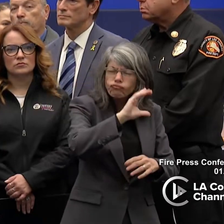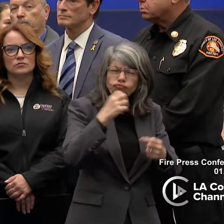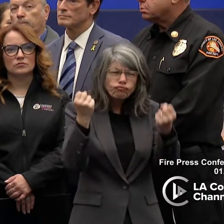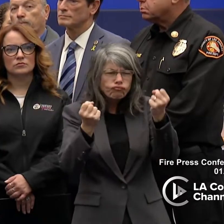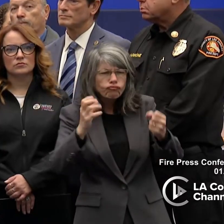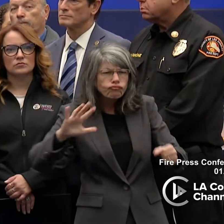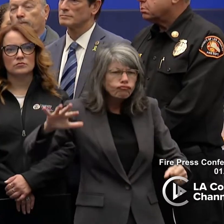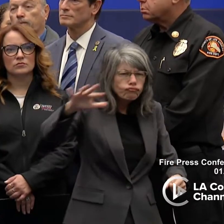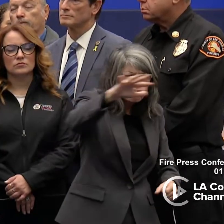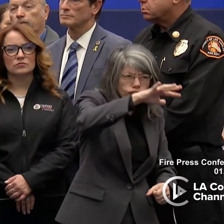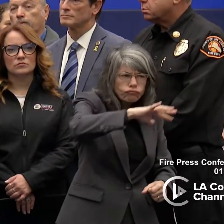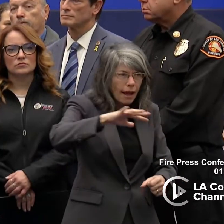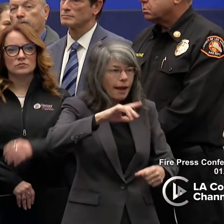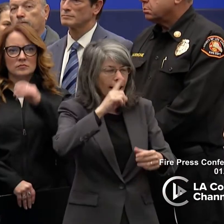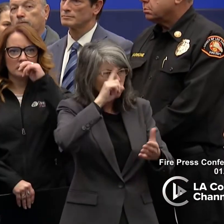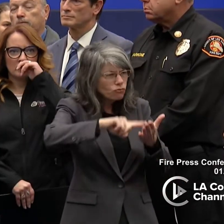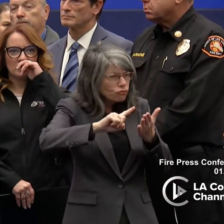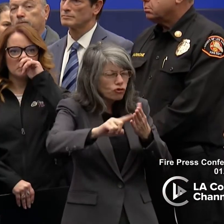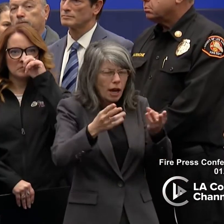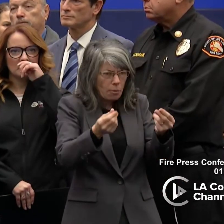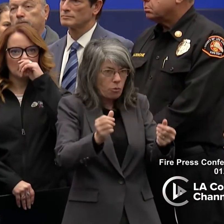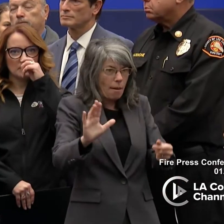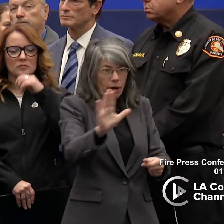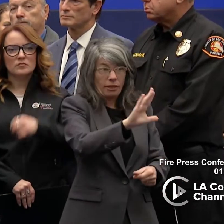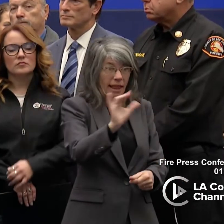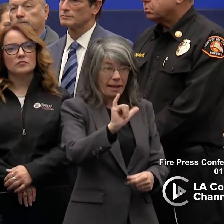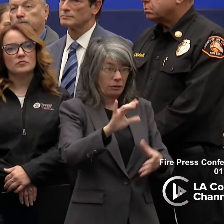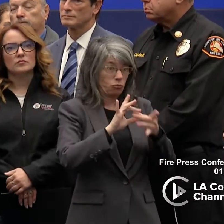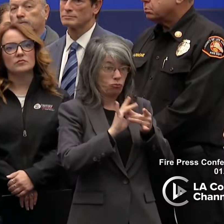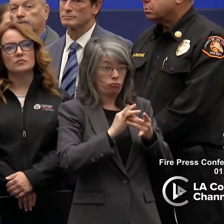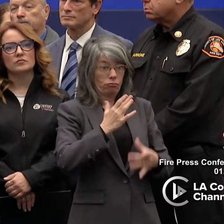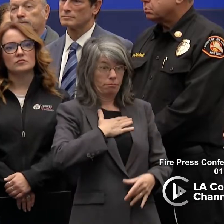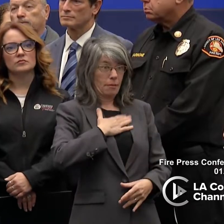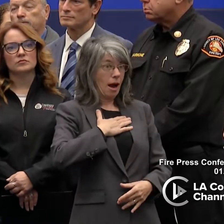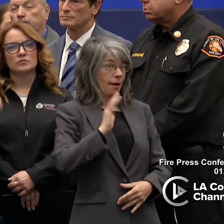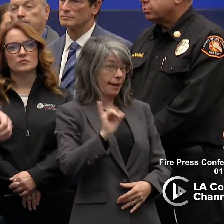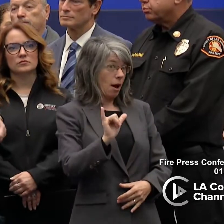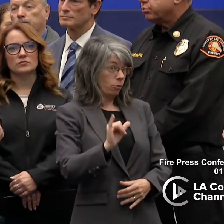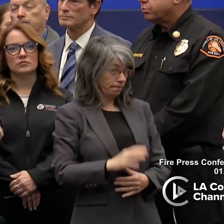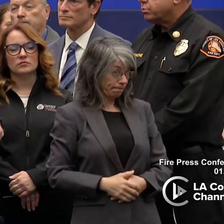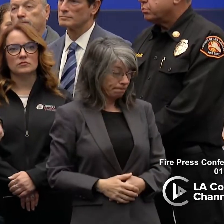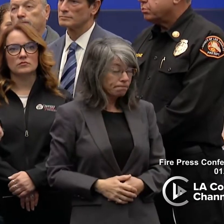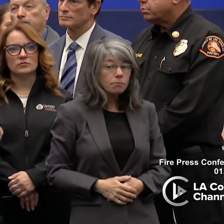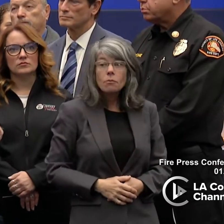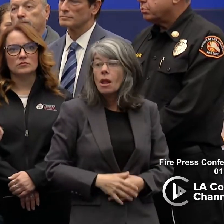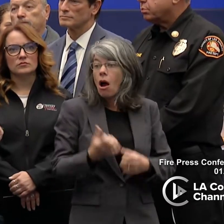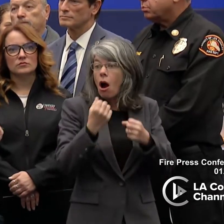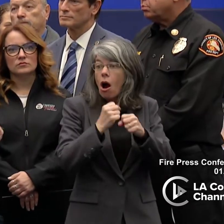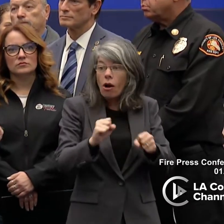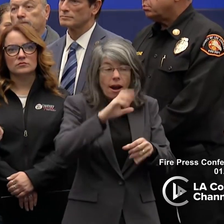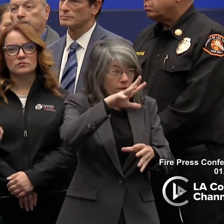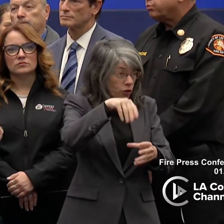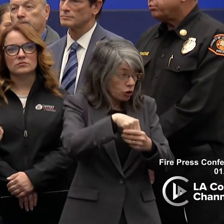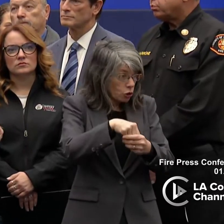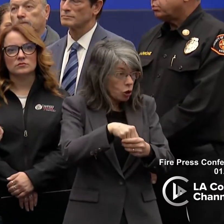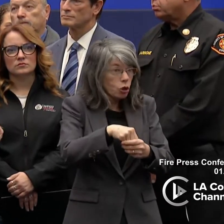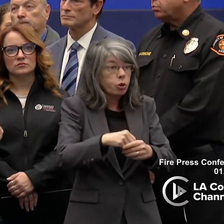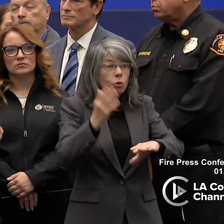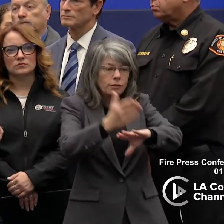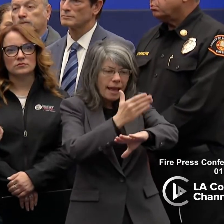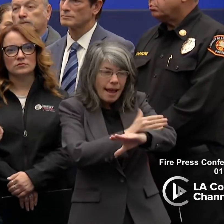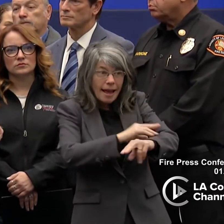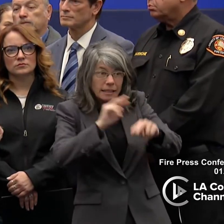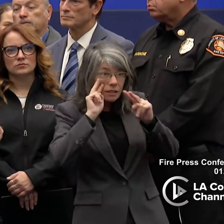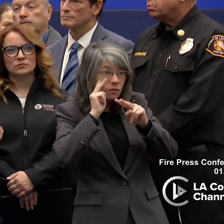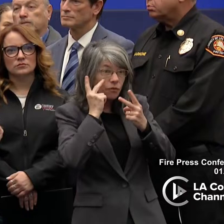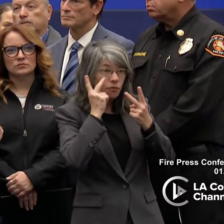clock and protecting your properties like they are our own. Our efforts include enhanced